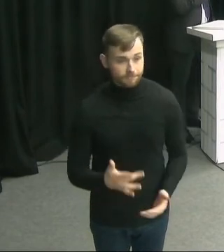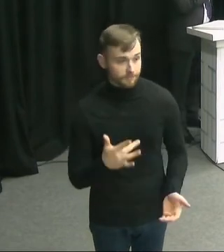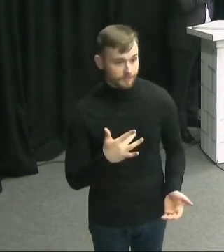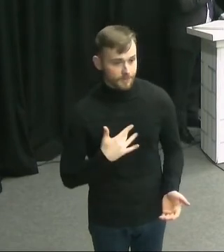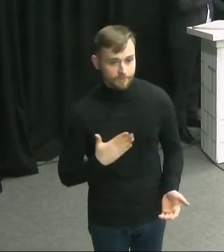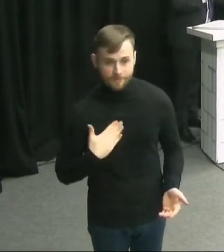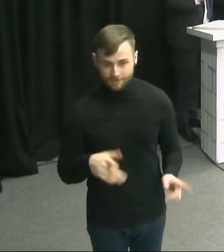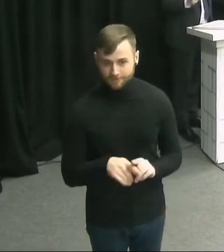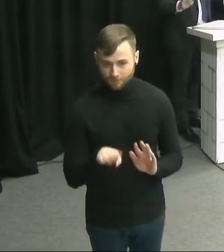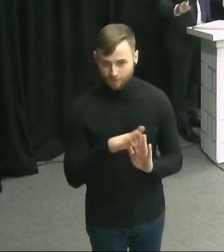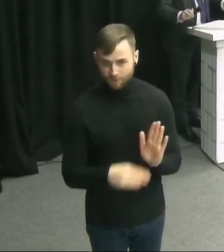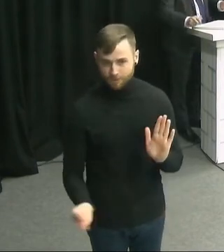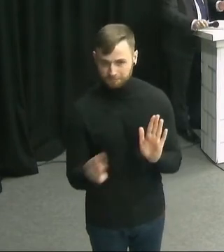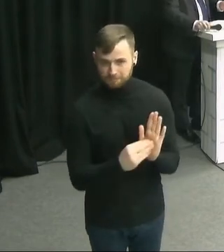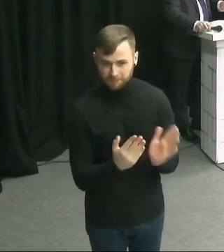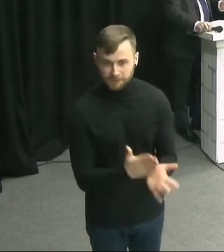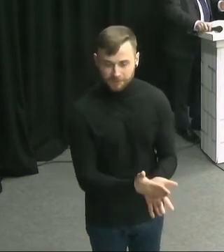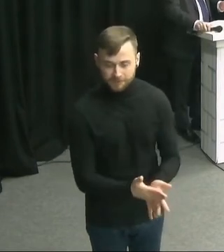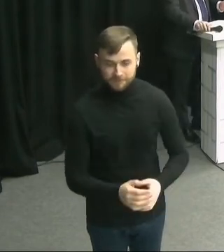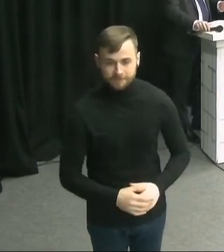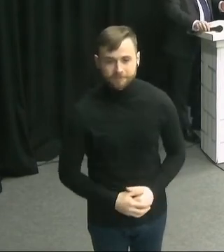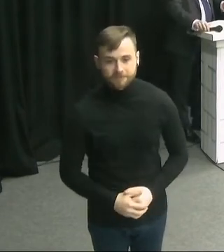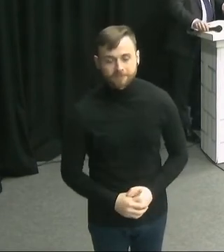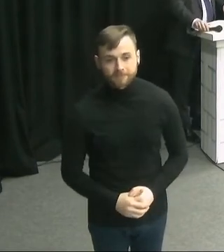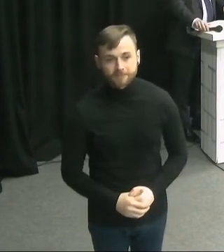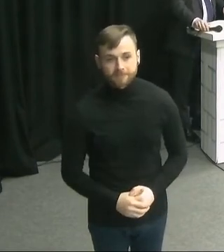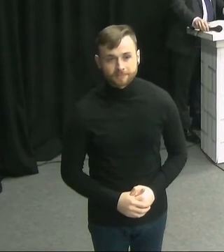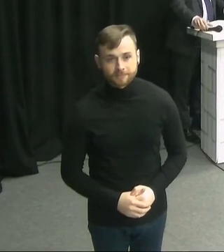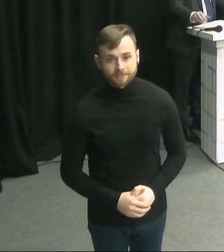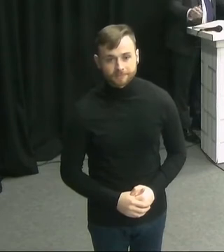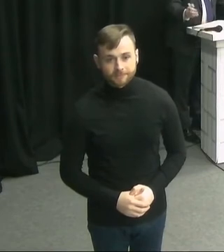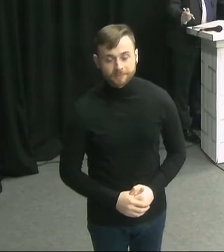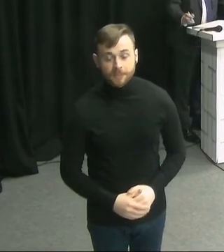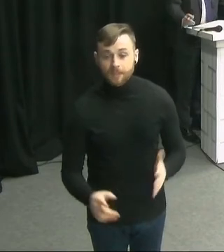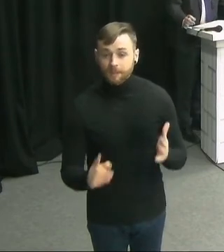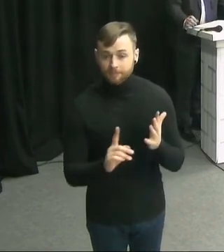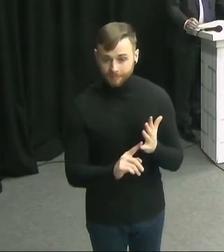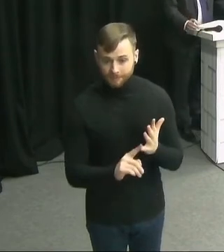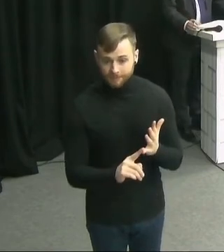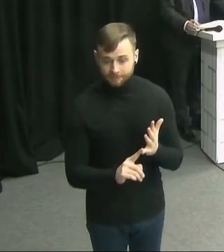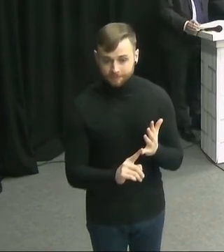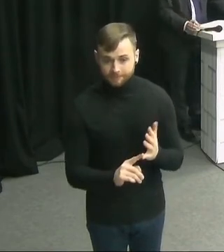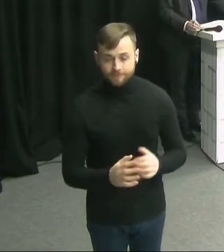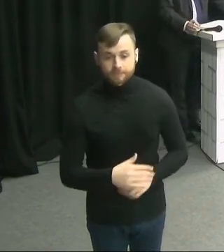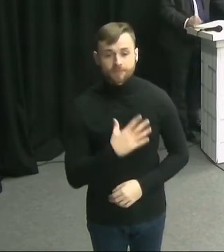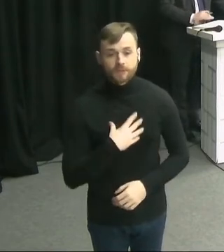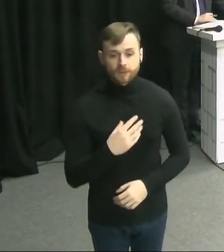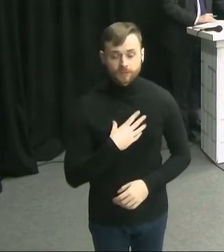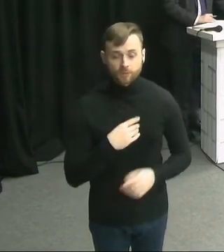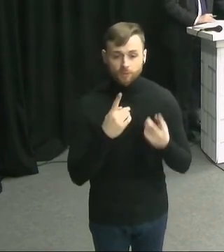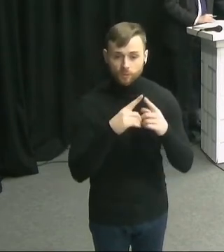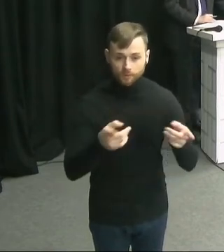first and the second cycle. No problem. Professor Juzelunas, only with the help of council. Professor Banis, this is in my